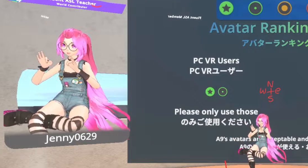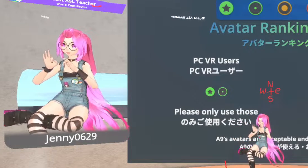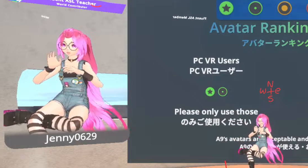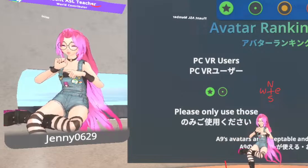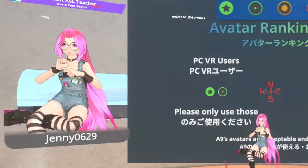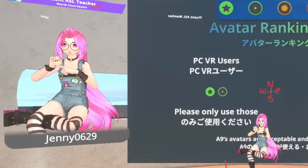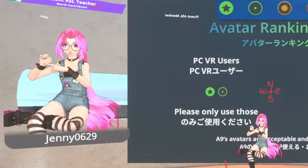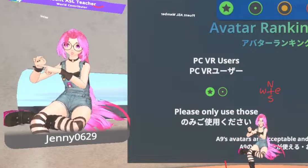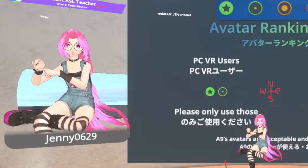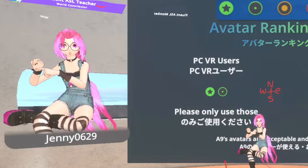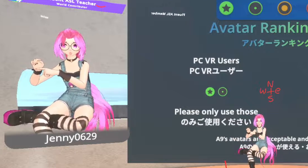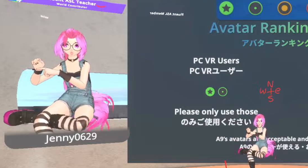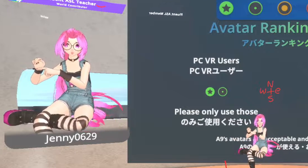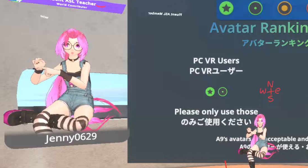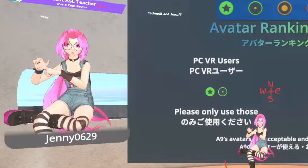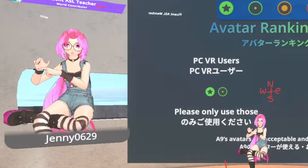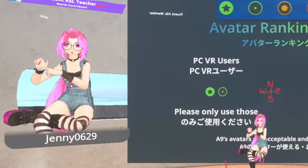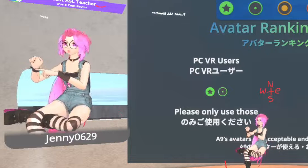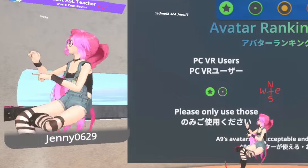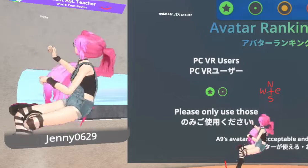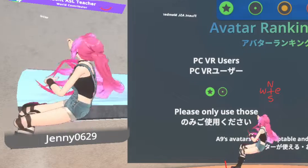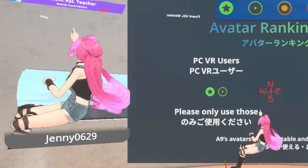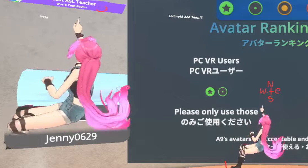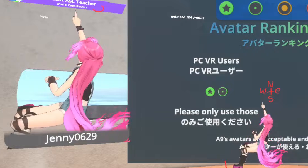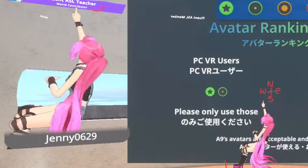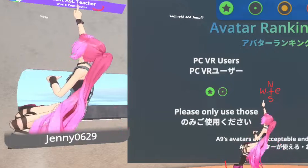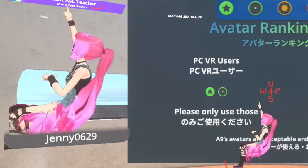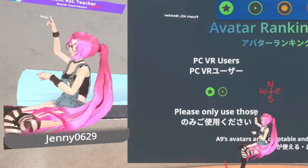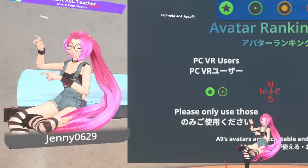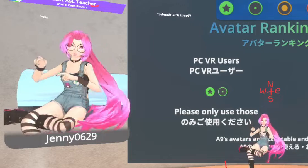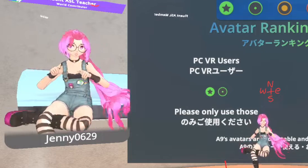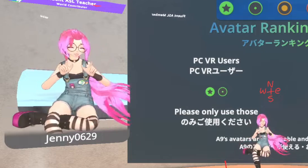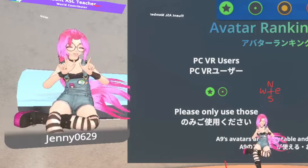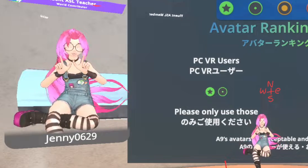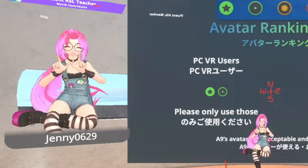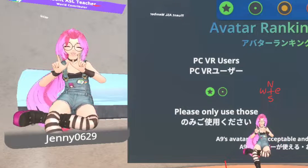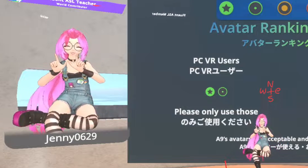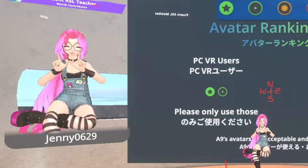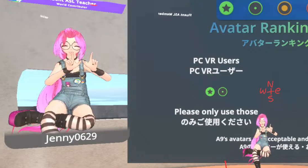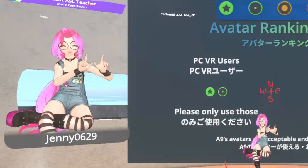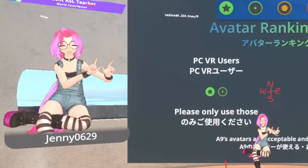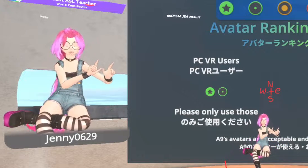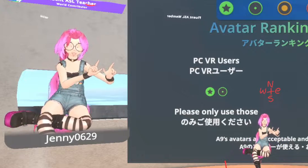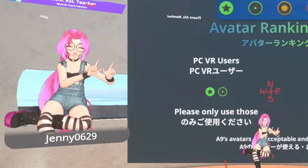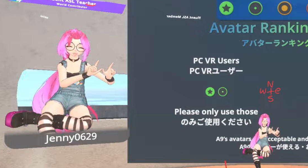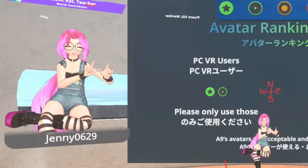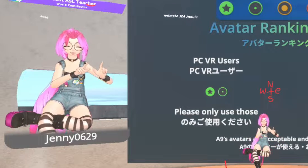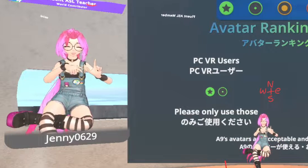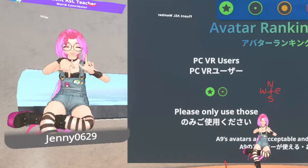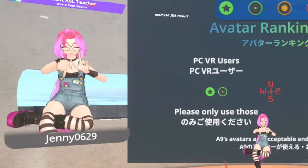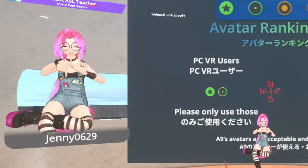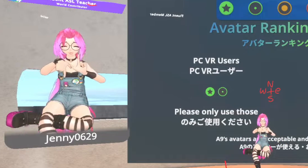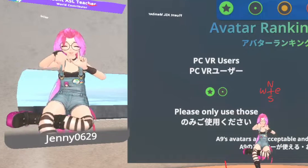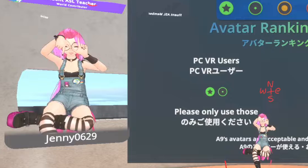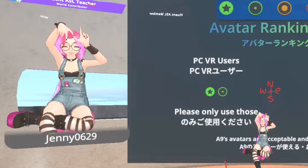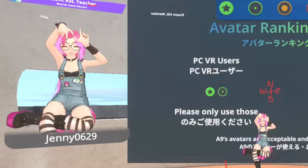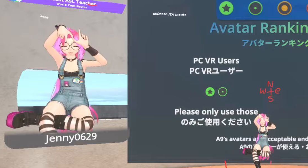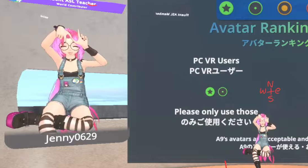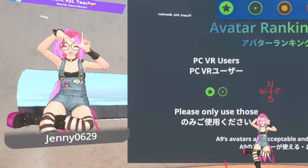more important. You're going to put it to the right. And then same with west. If you have a W, you're going to go to the left.